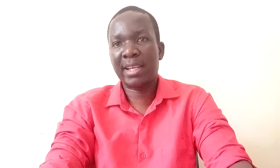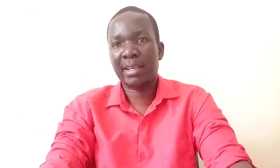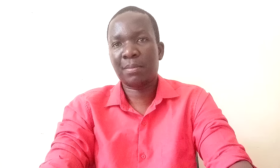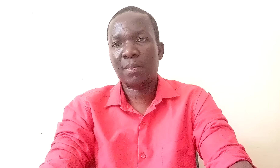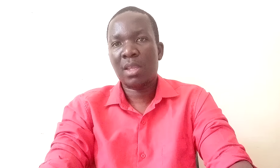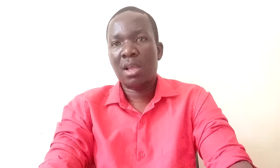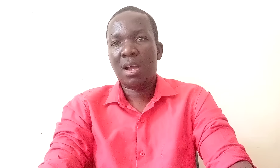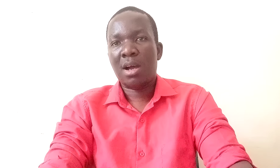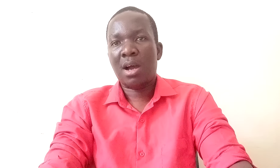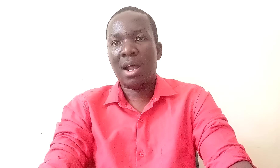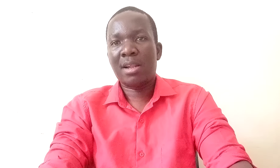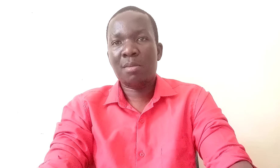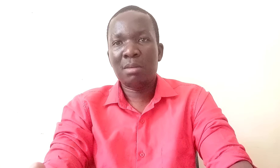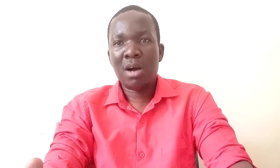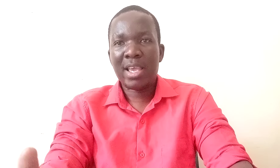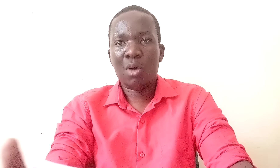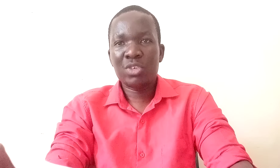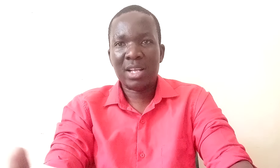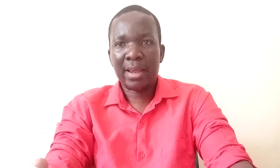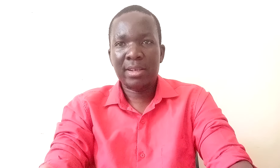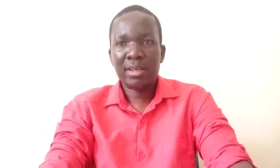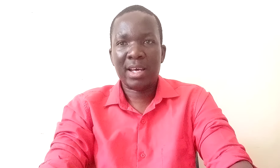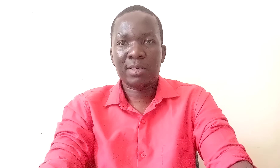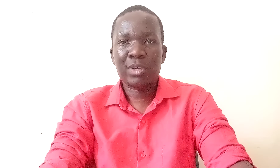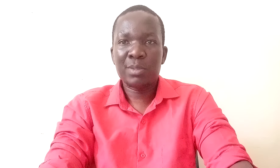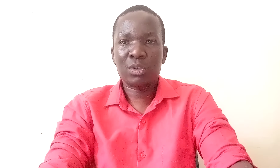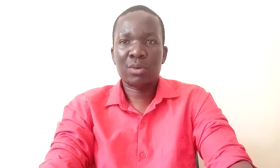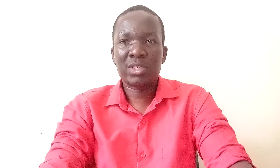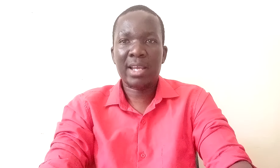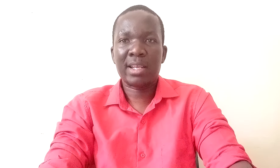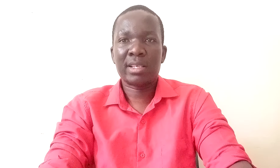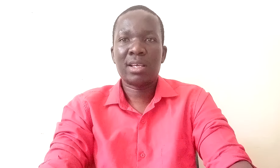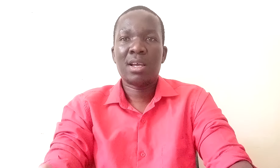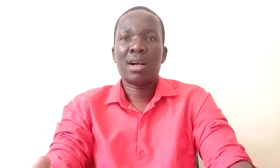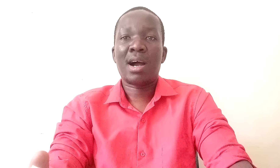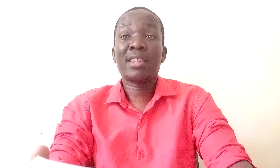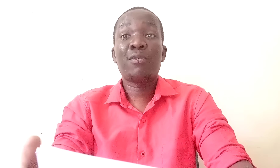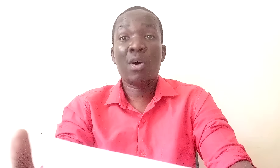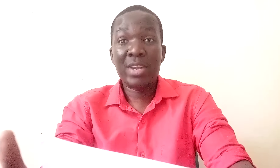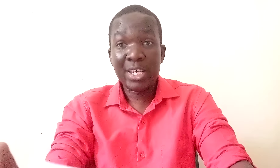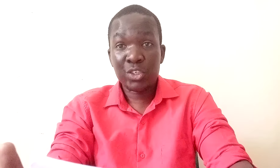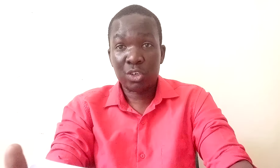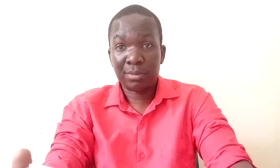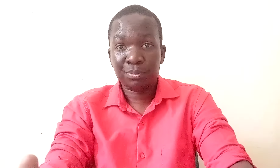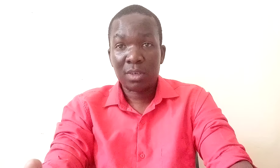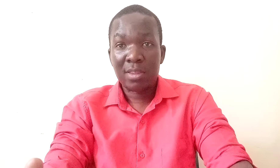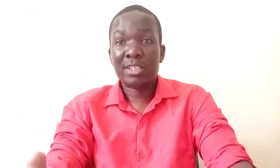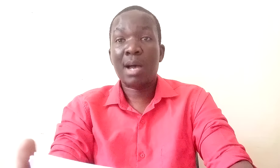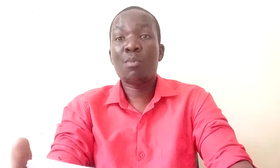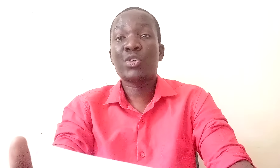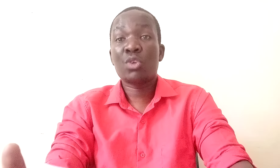signing. And remember, I outlined that principles of signing are the foundation that someone should